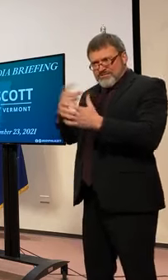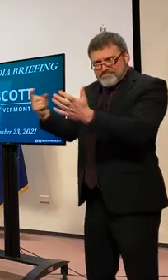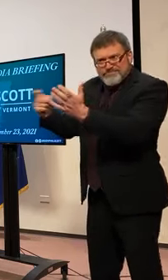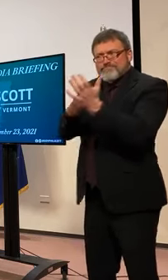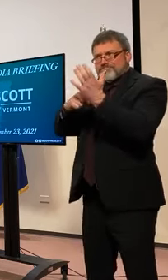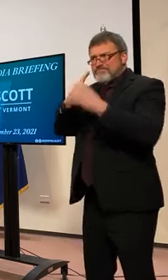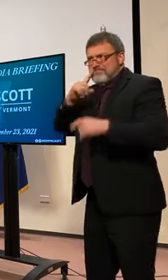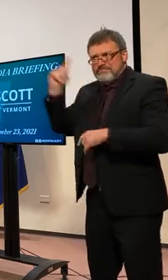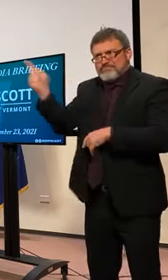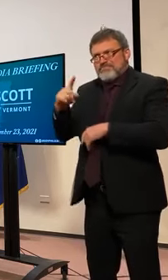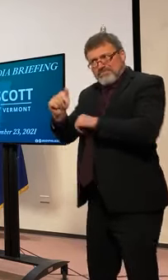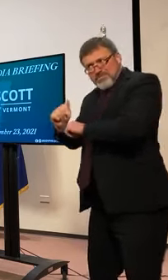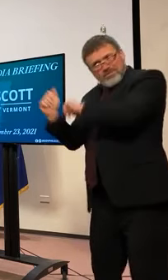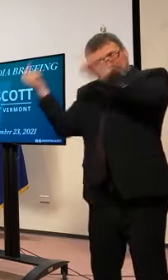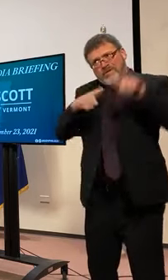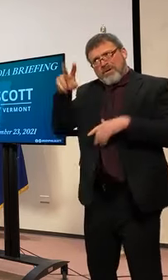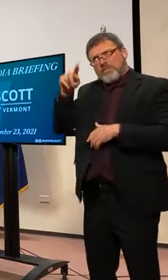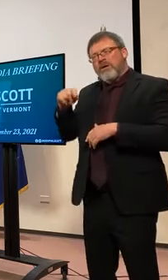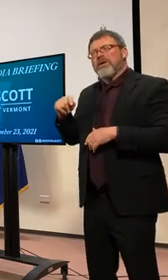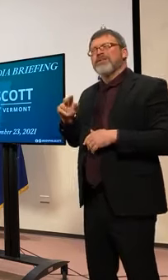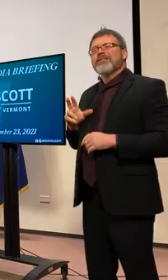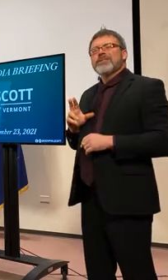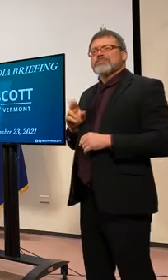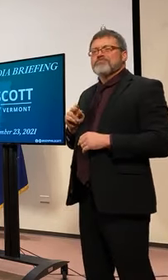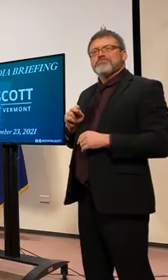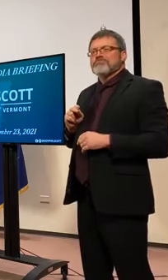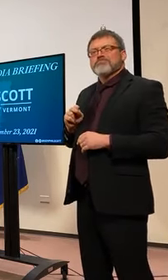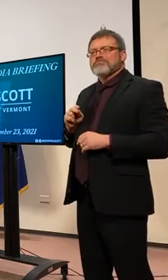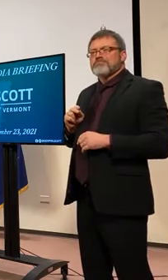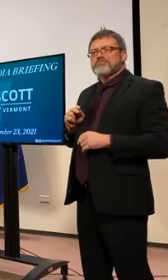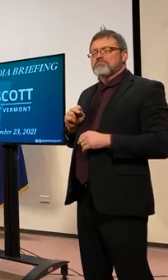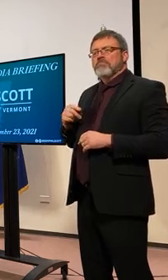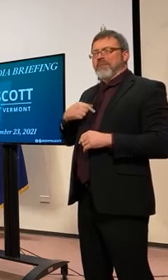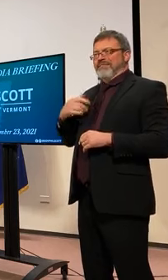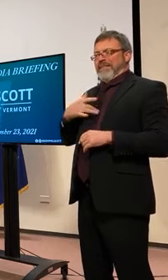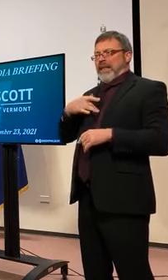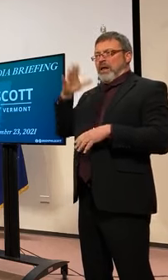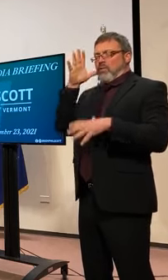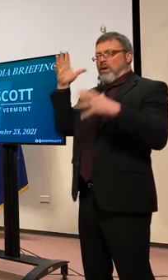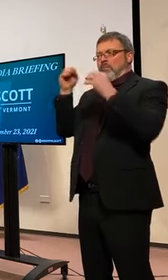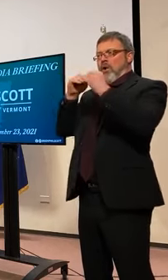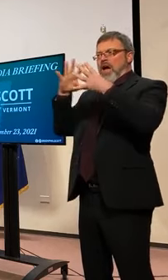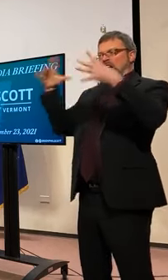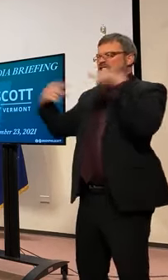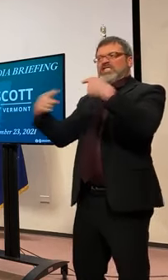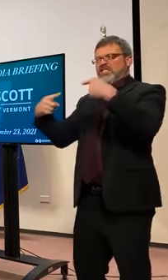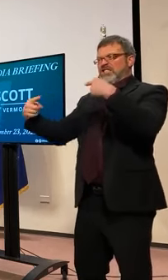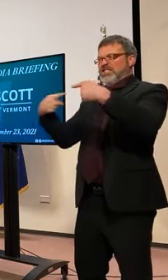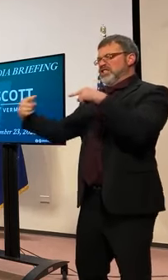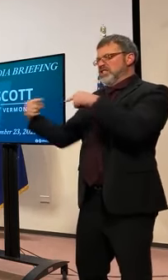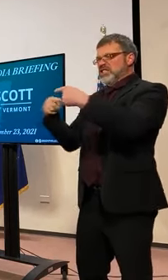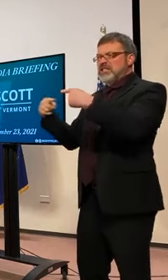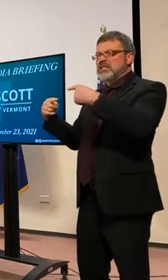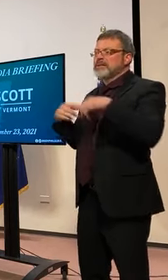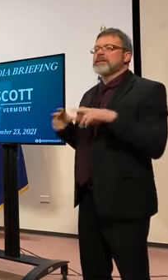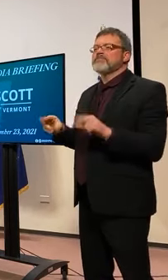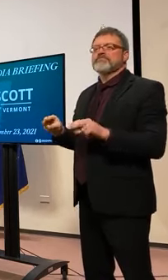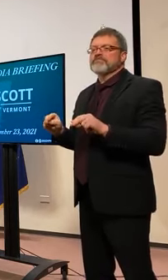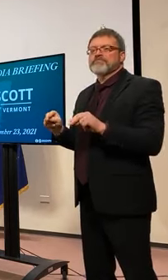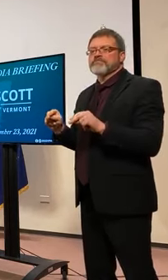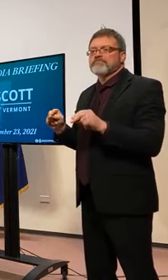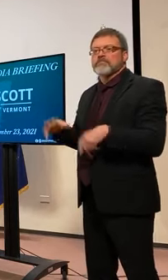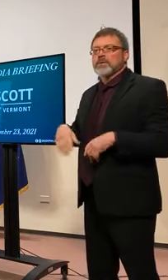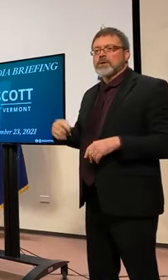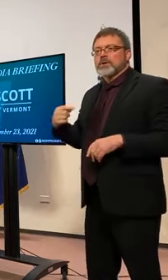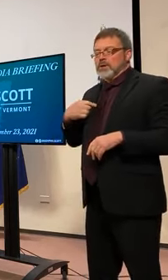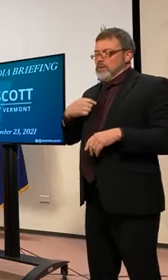And I think they'll be divisive and counterproductive. That's why I've been clear. At this point, I see no